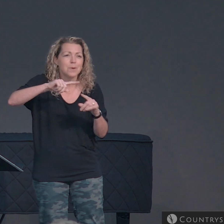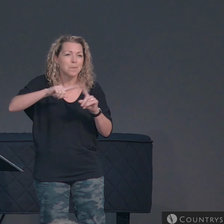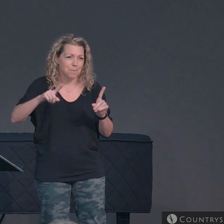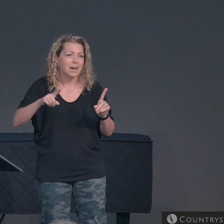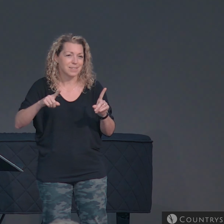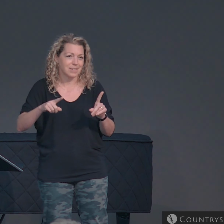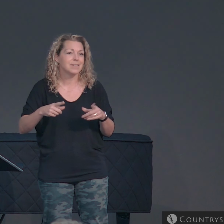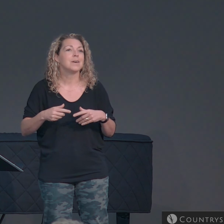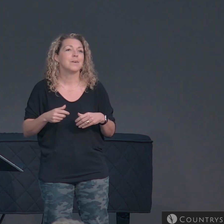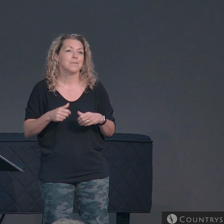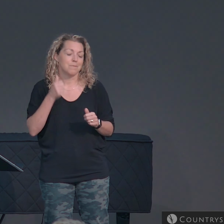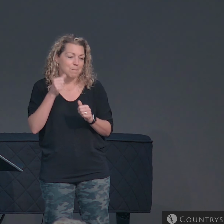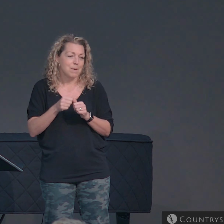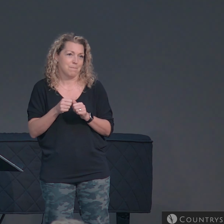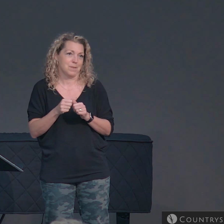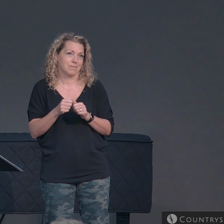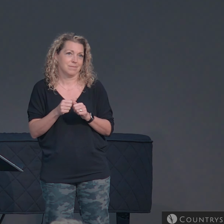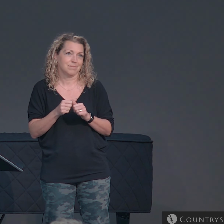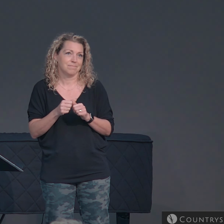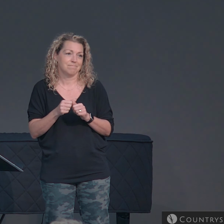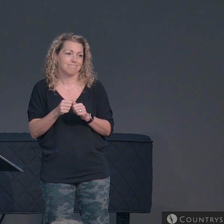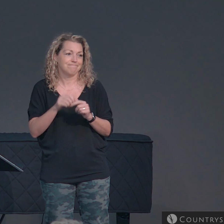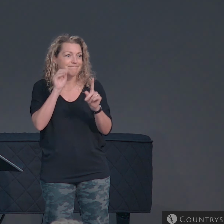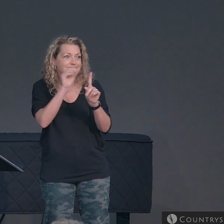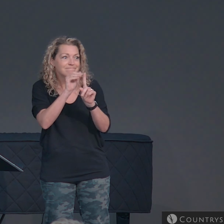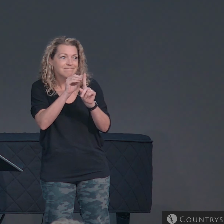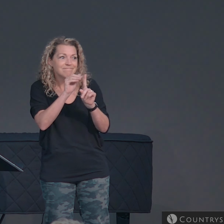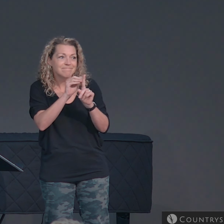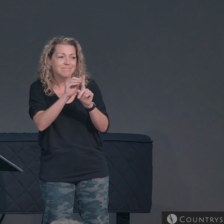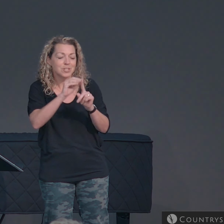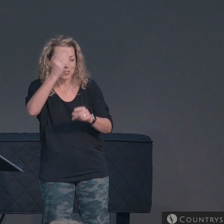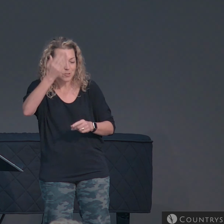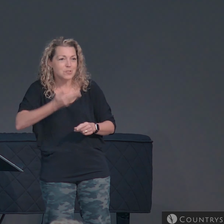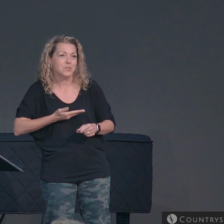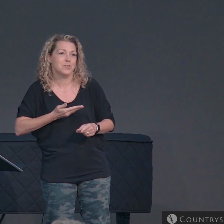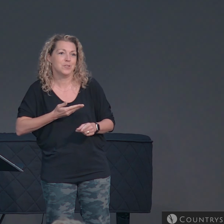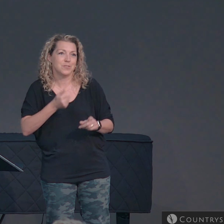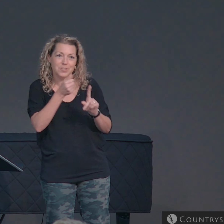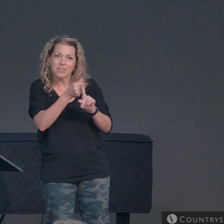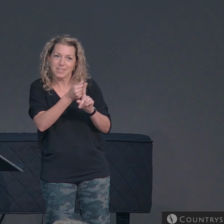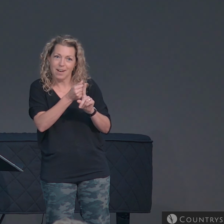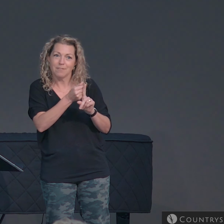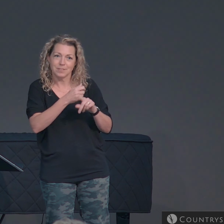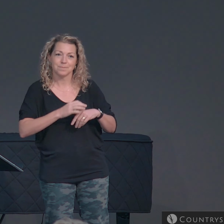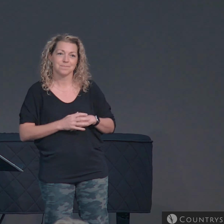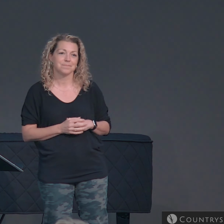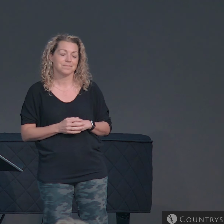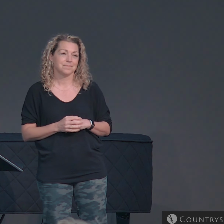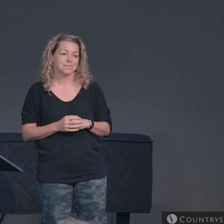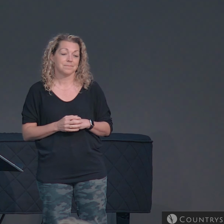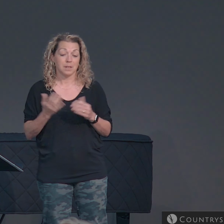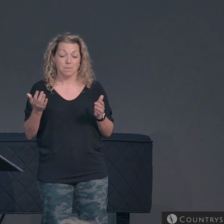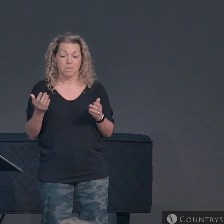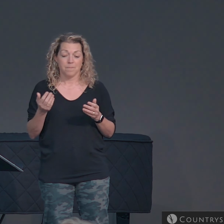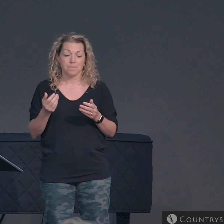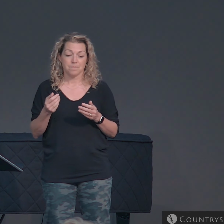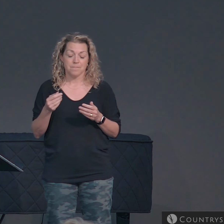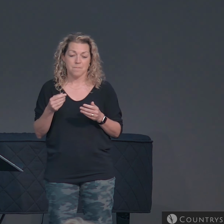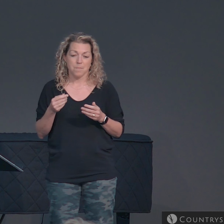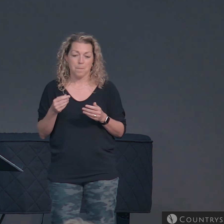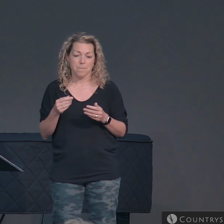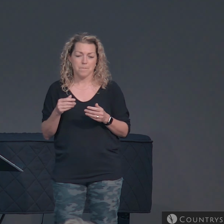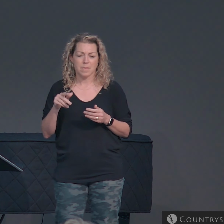So do that this morning. Don't let somebody sprint out of here. They're just going to get wet. So introduce yourself. I want to close with these words.